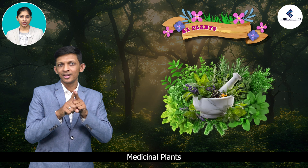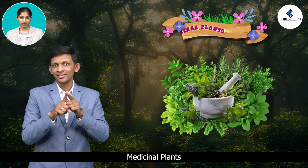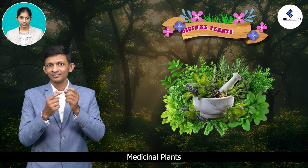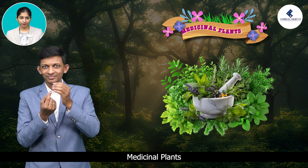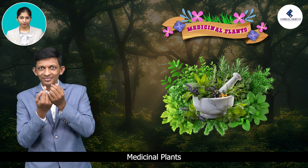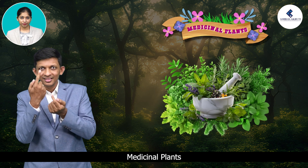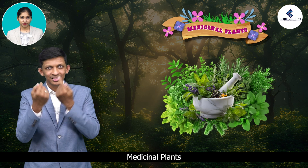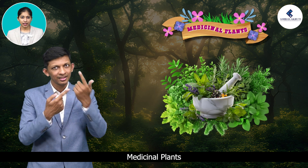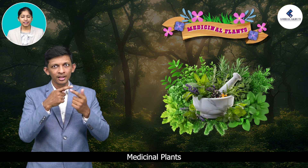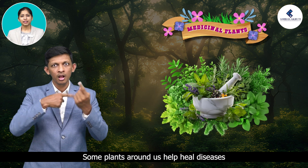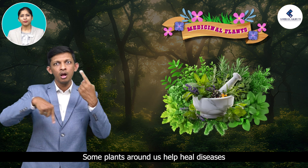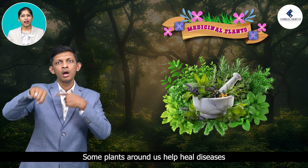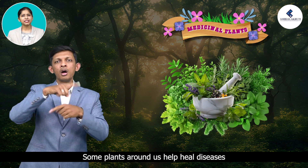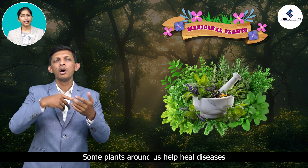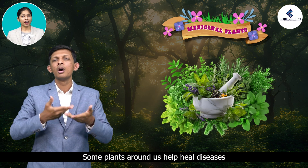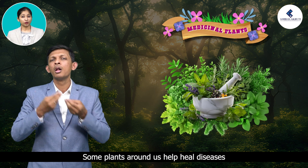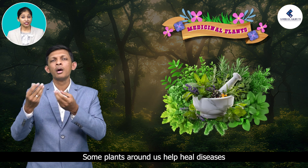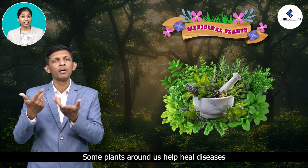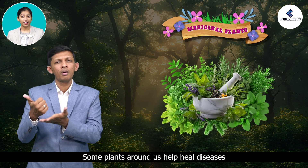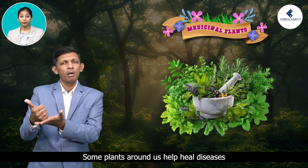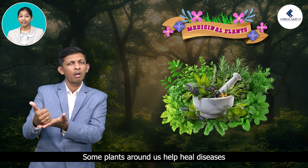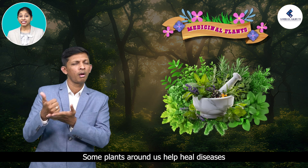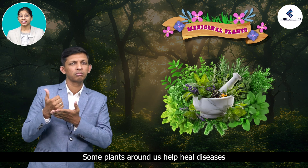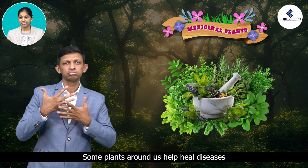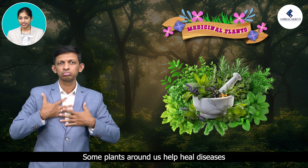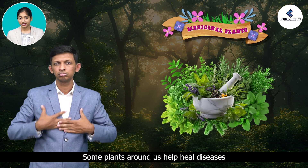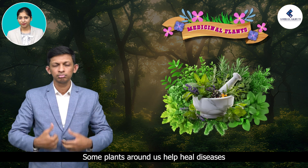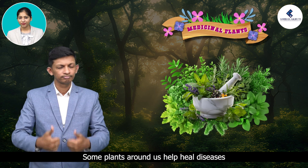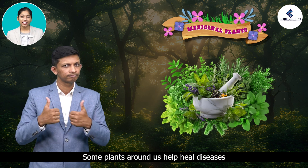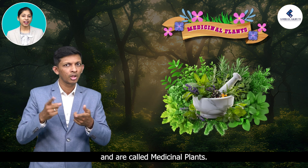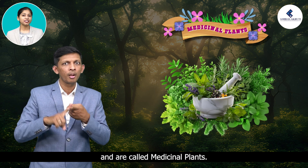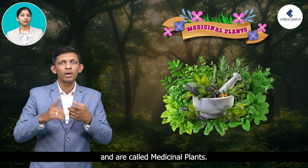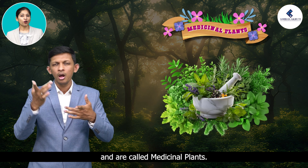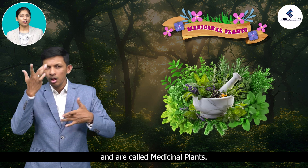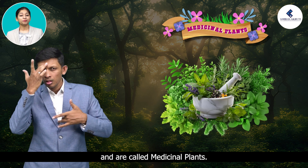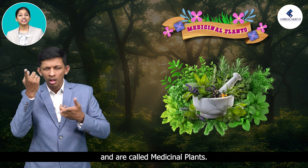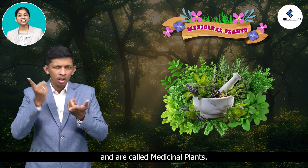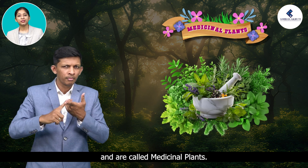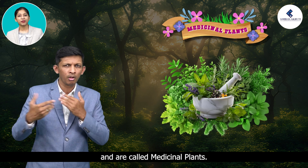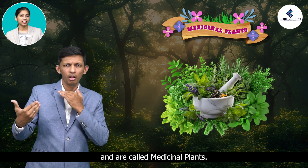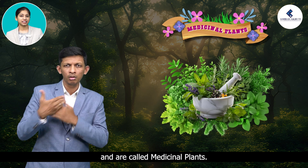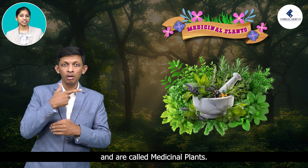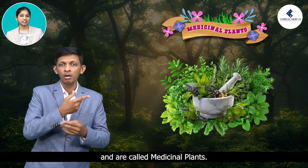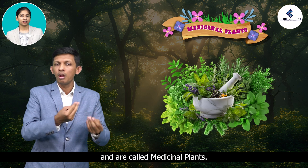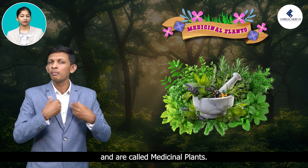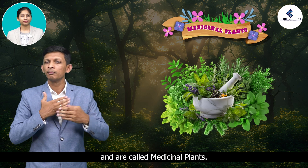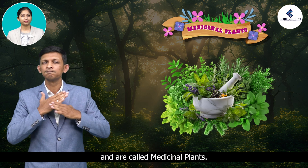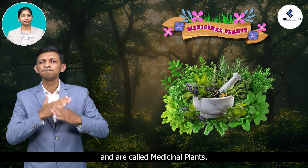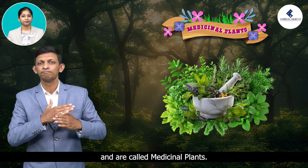Medicinal plants. Some plants around us help heal diseases and are called medicinal